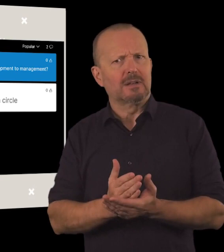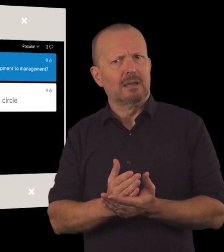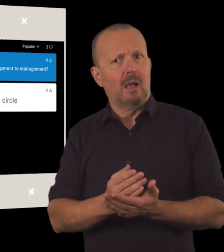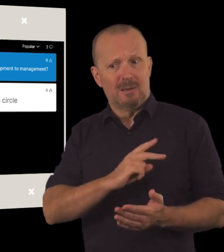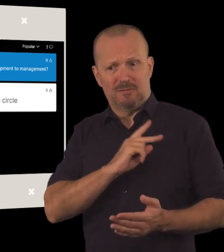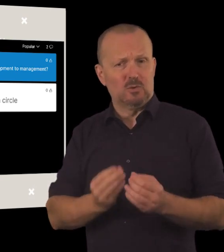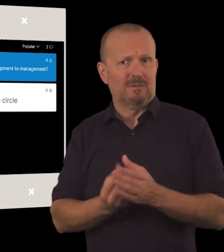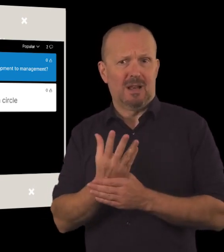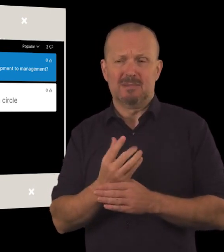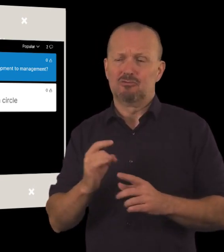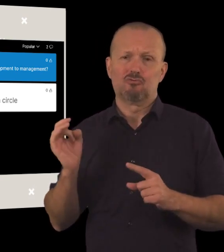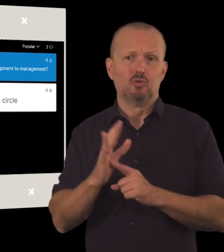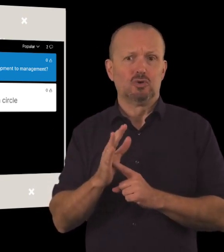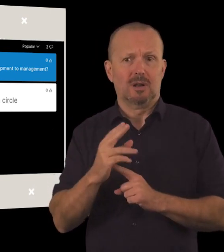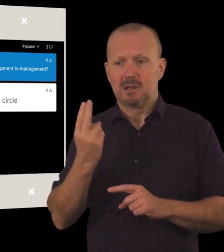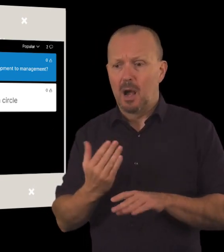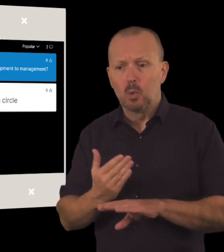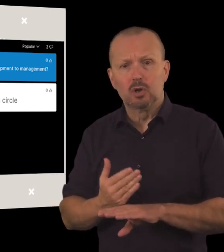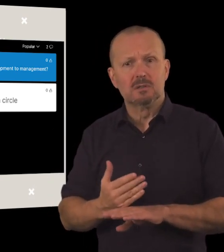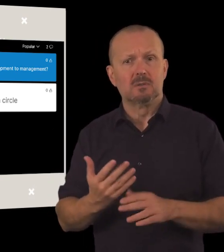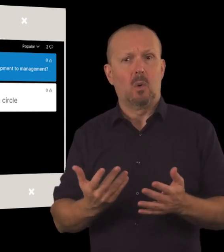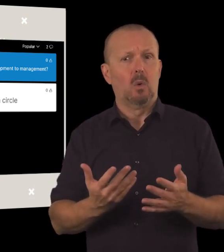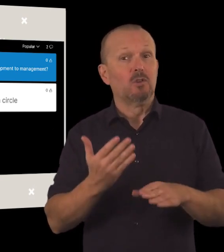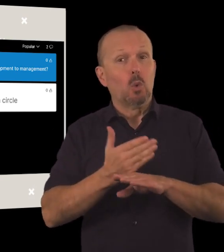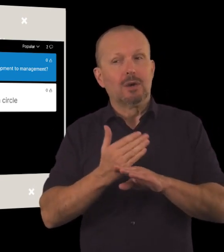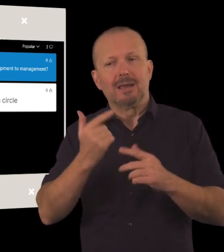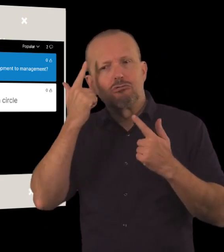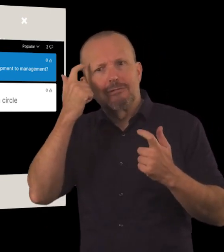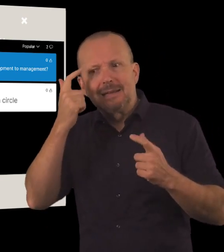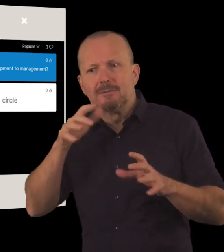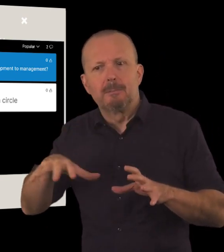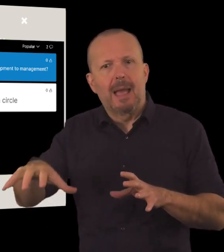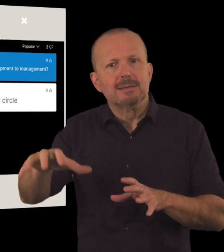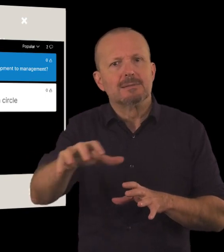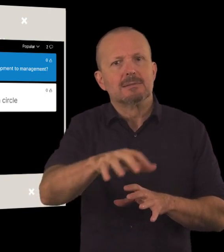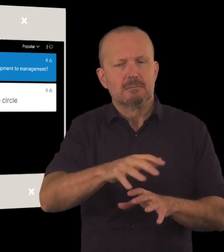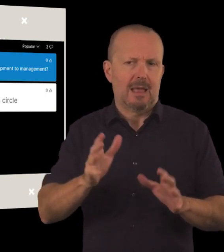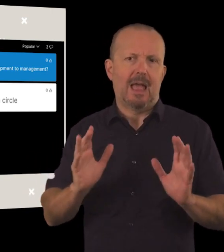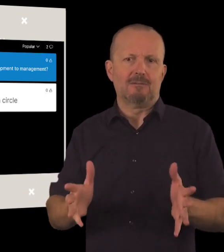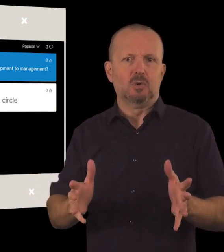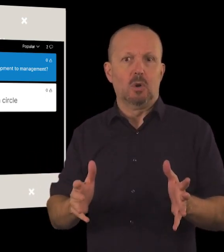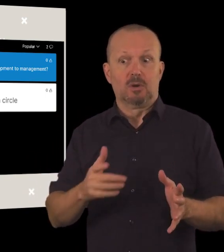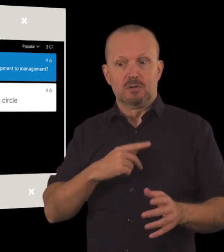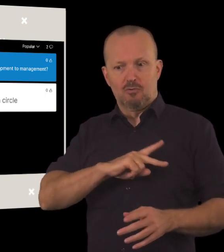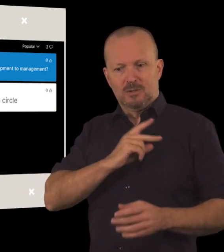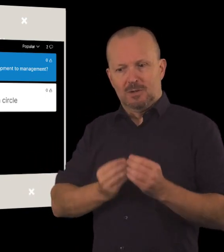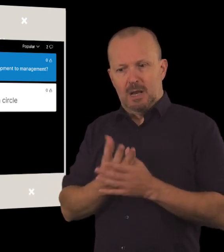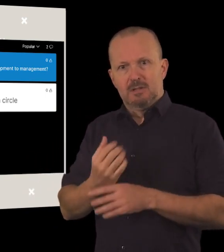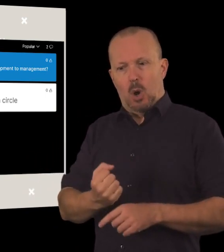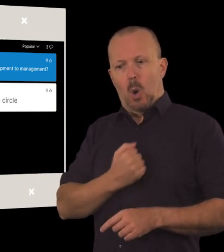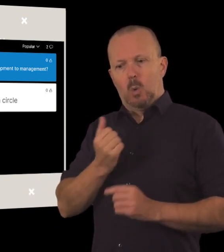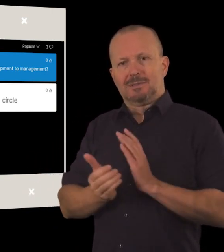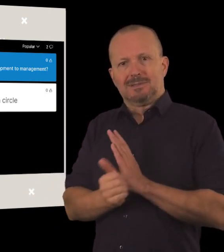creative space, because it helps your own skills grow. It helps you learn new things. Like, I've only been